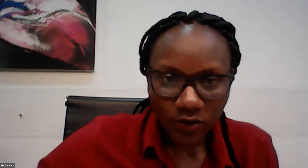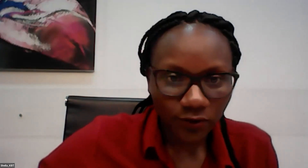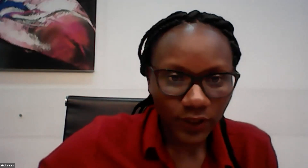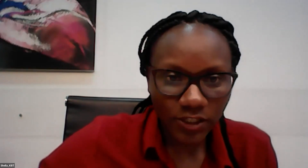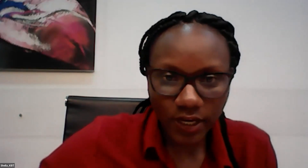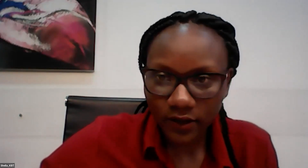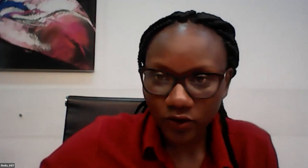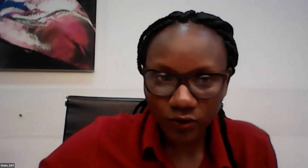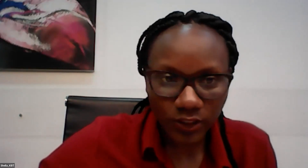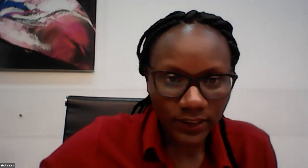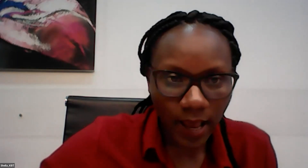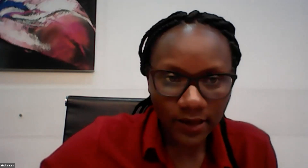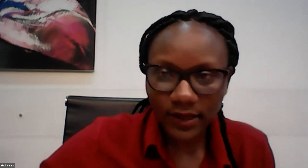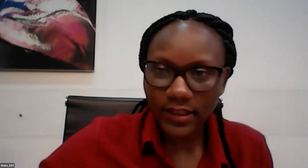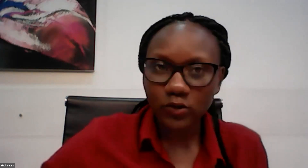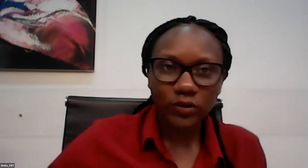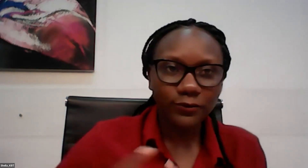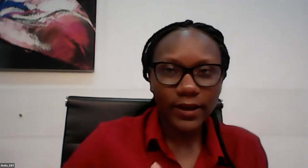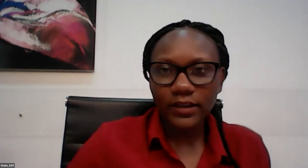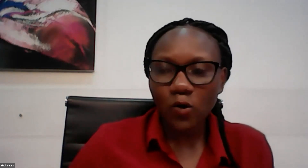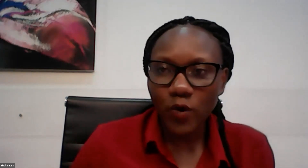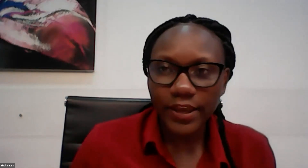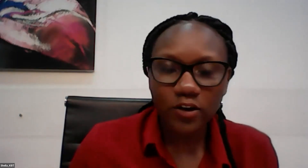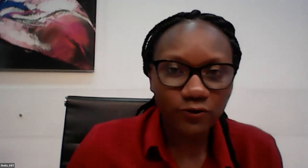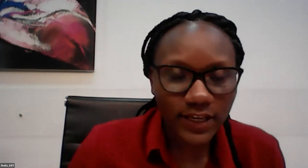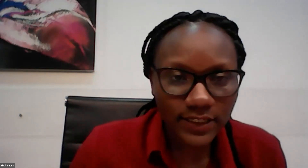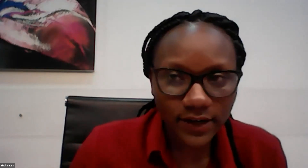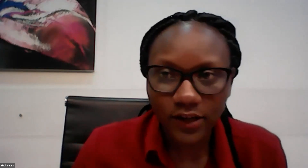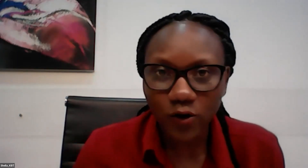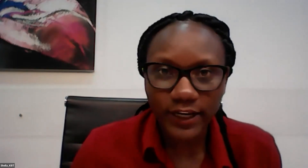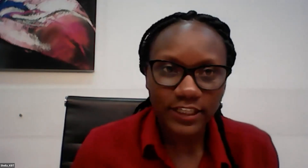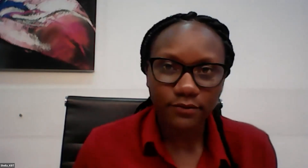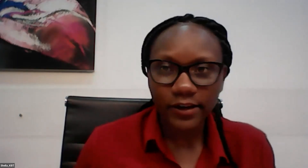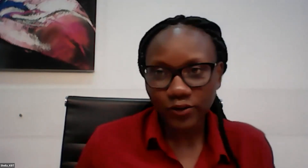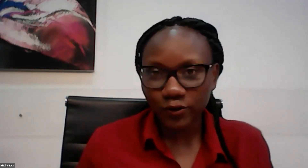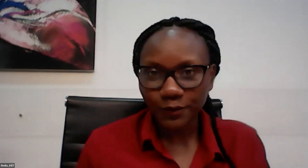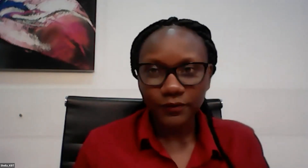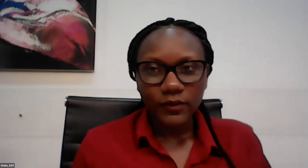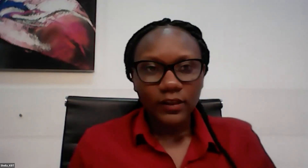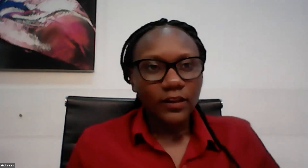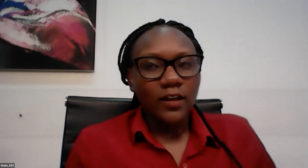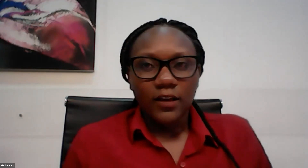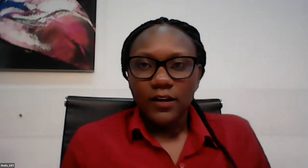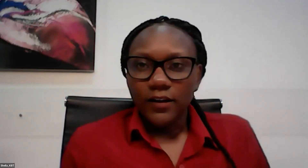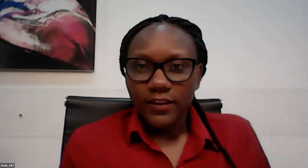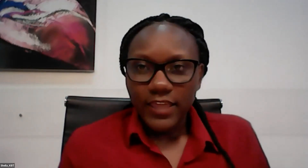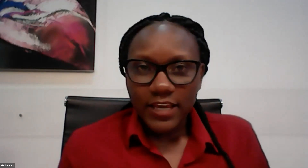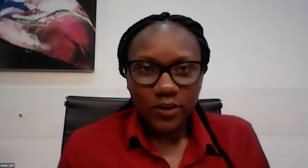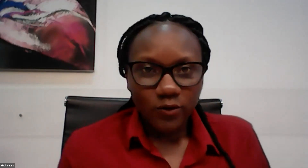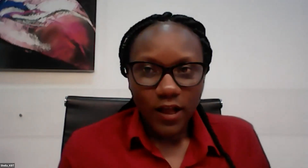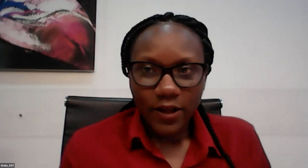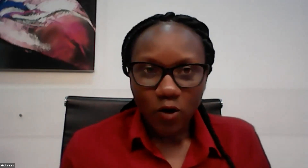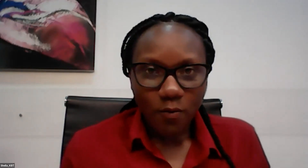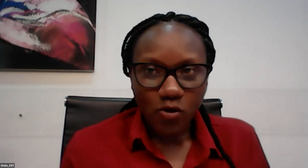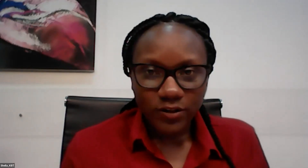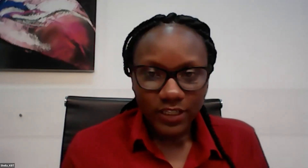Q&A feature to just ask, and then we'll find a way of answering or getting back to you. Thank